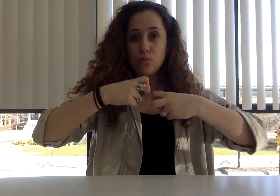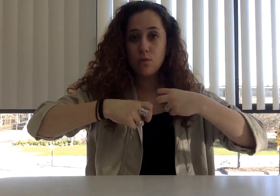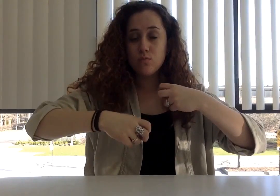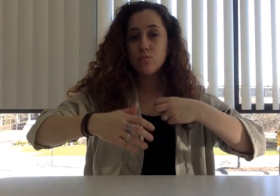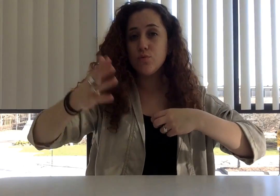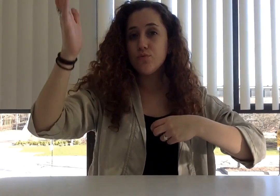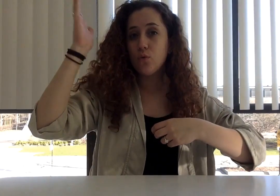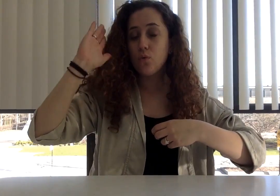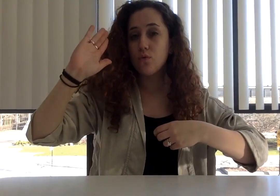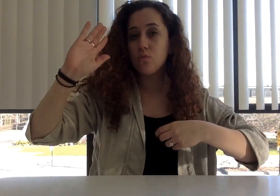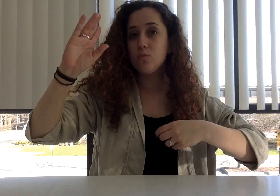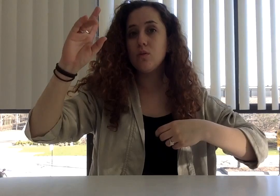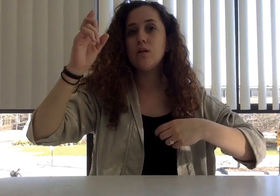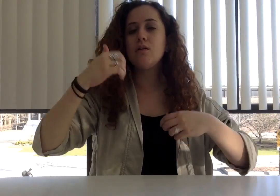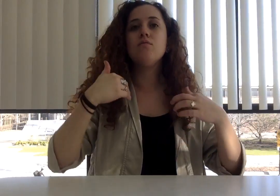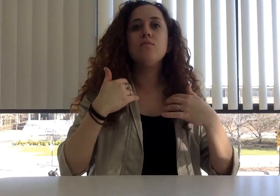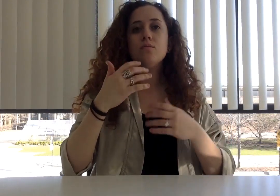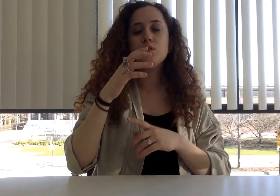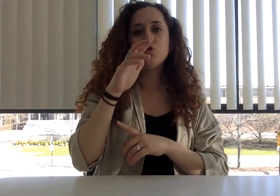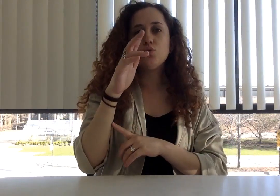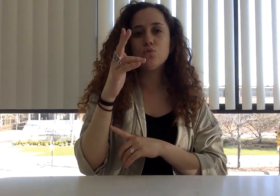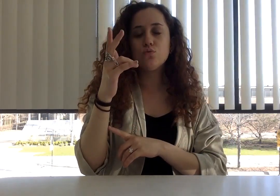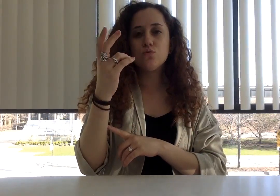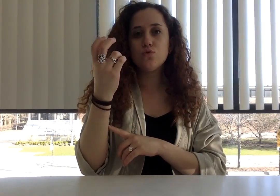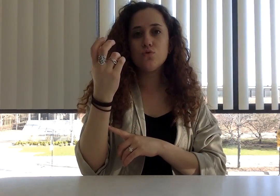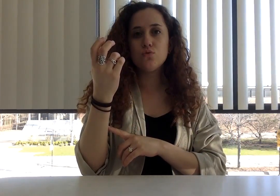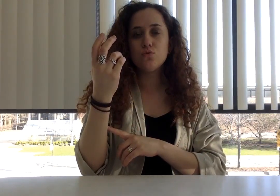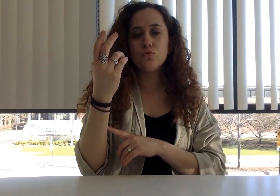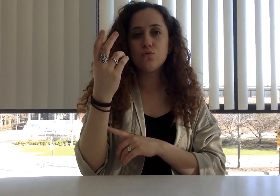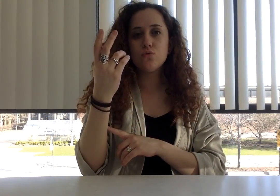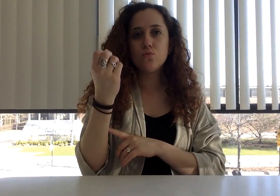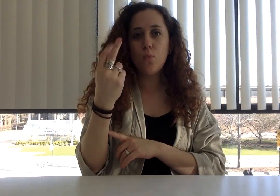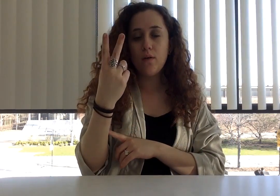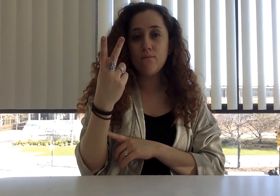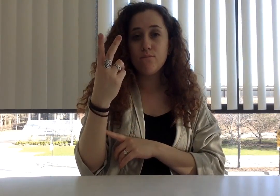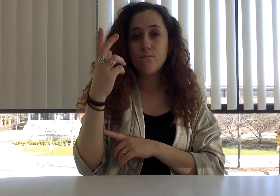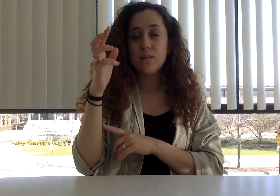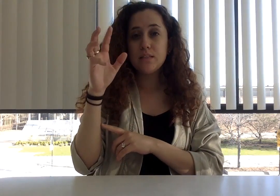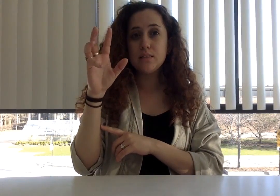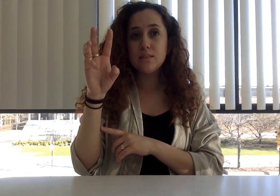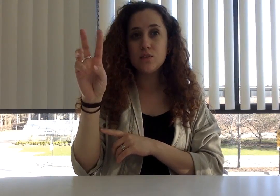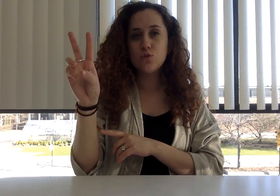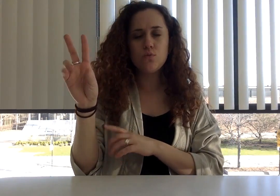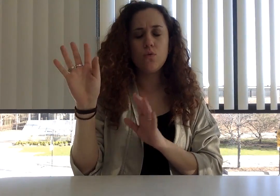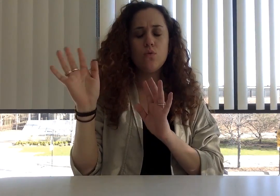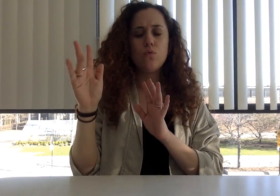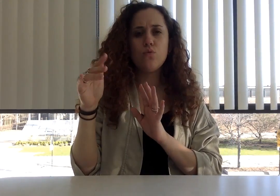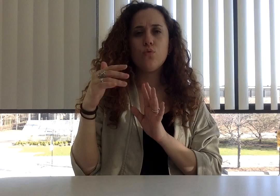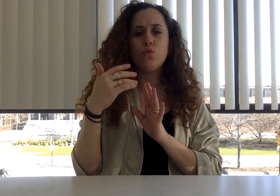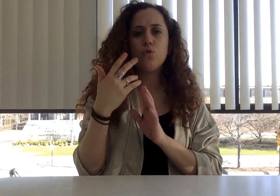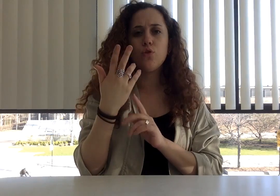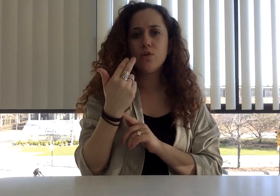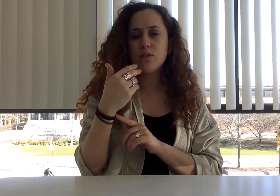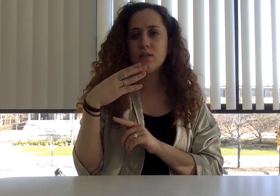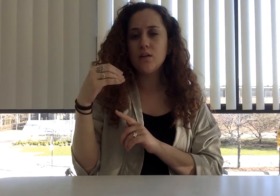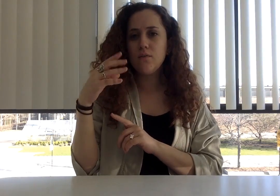12 and 52 was the only other pair. 13 and 46 didn't add up. Were